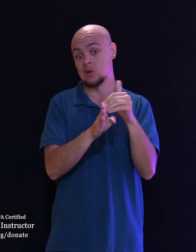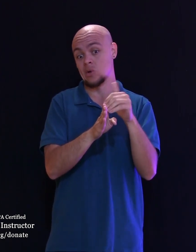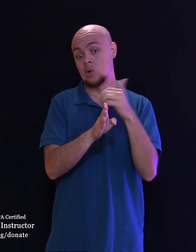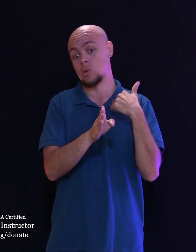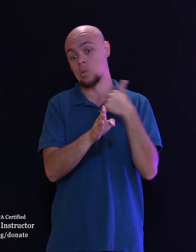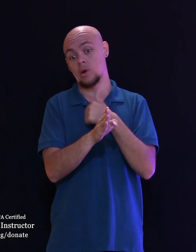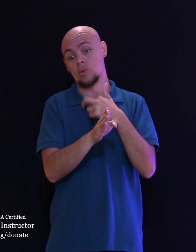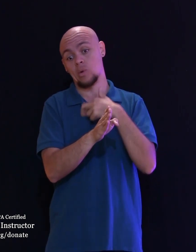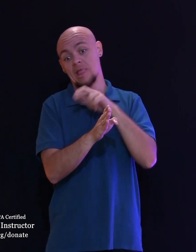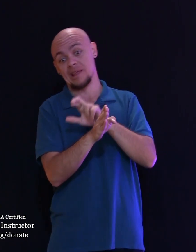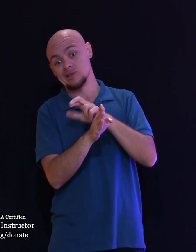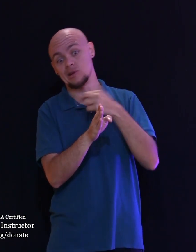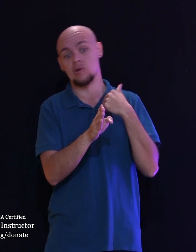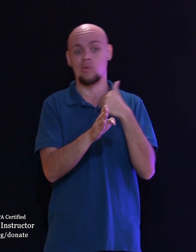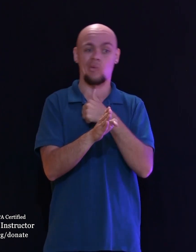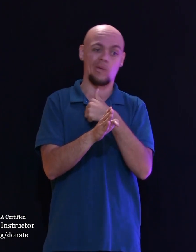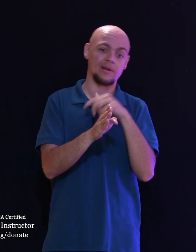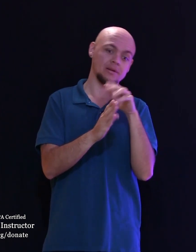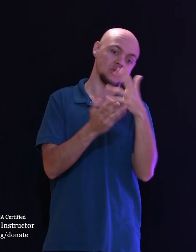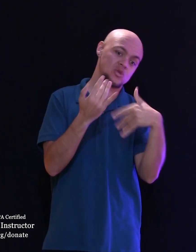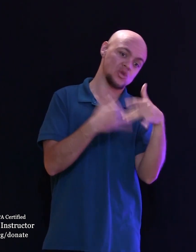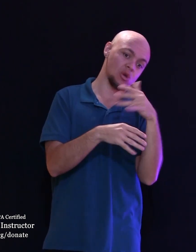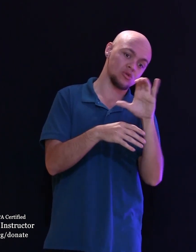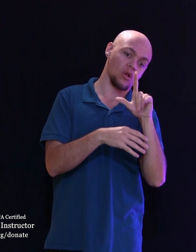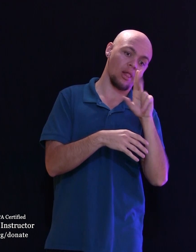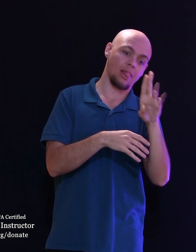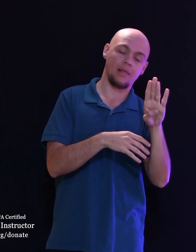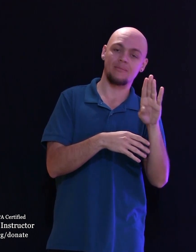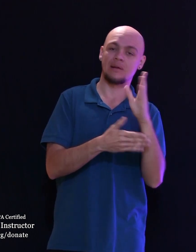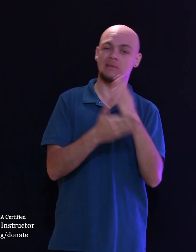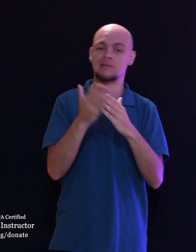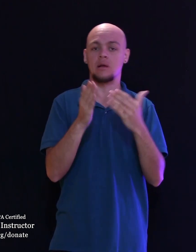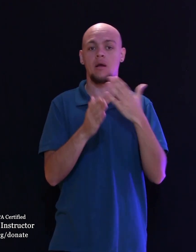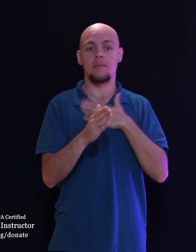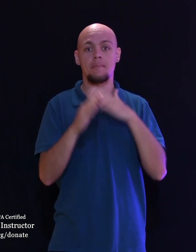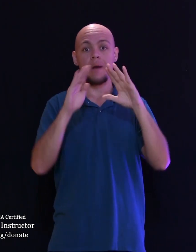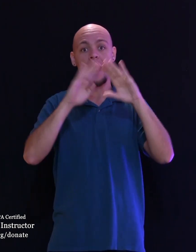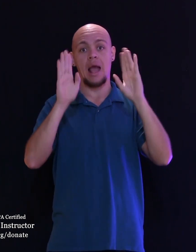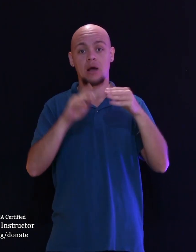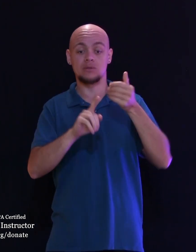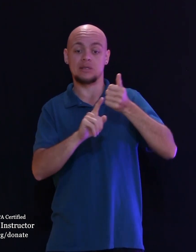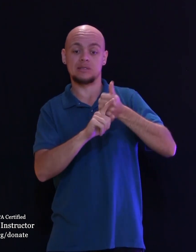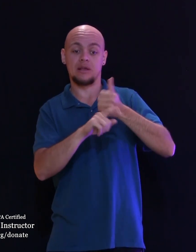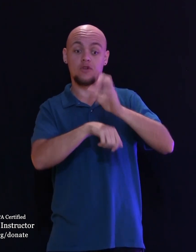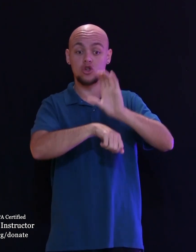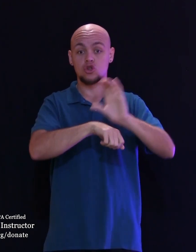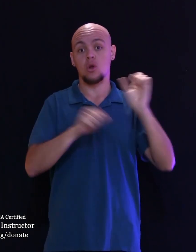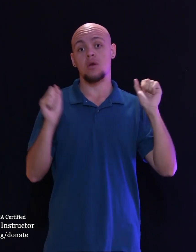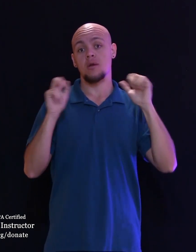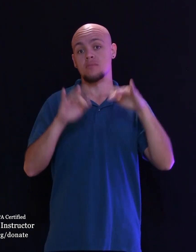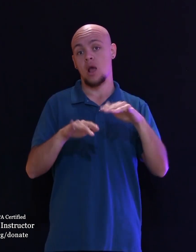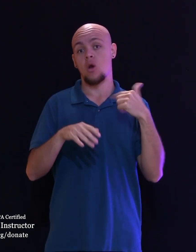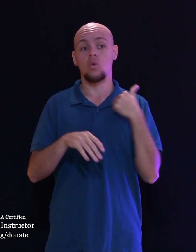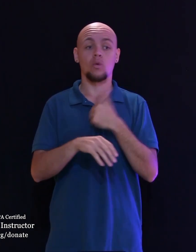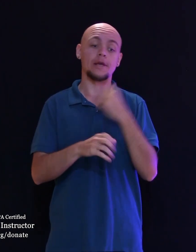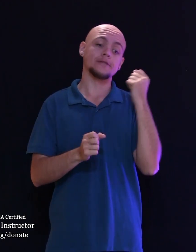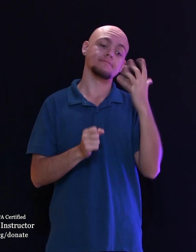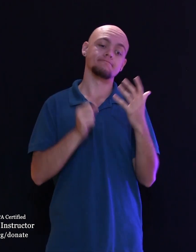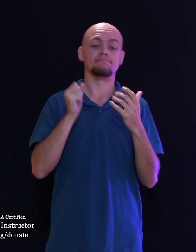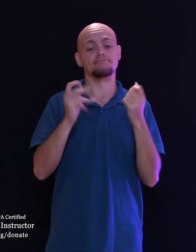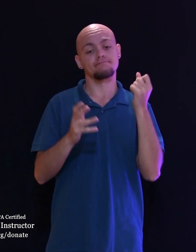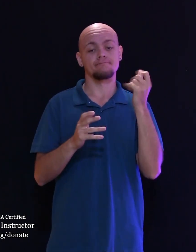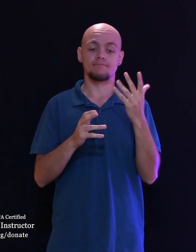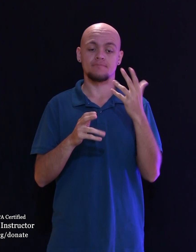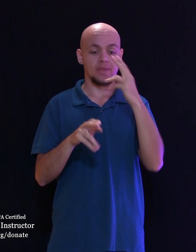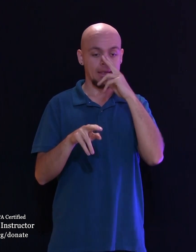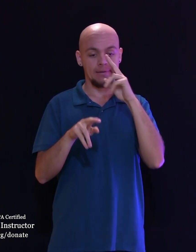we're a religious institution and we're a social club. And there are people who are like, yeah, my house is a church and we all get together and we sing a few songs and stuff